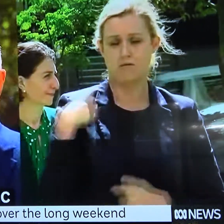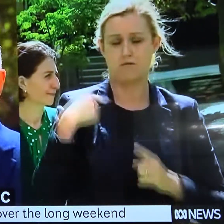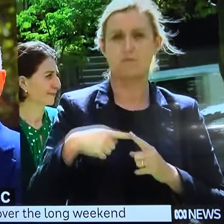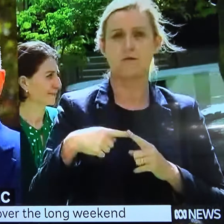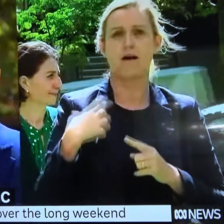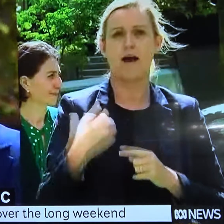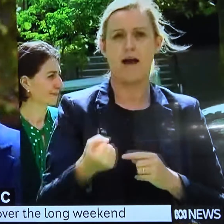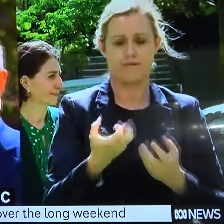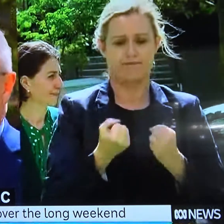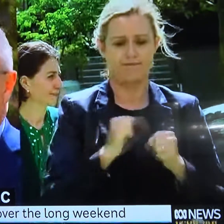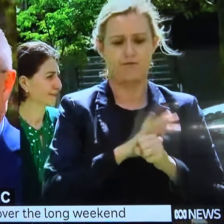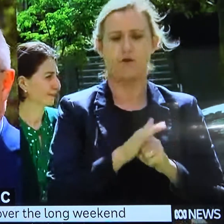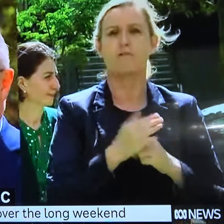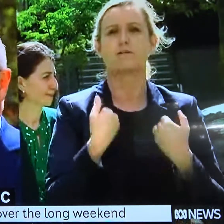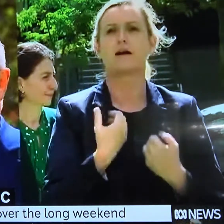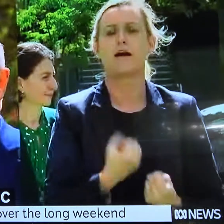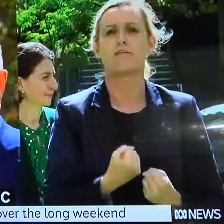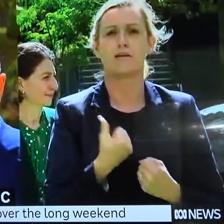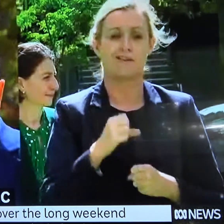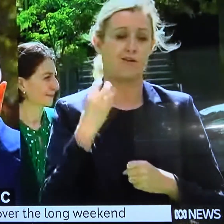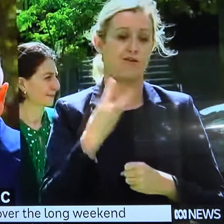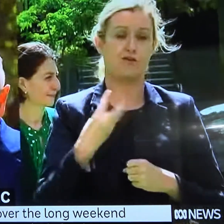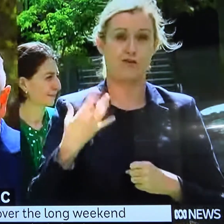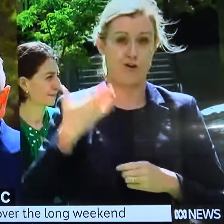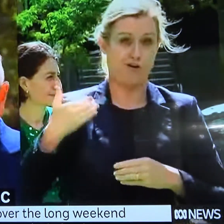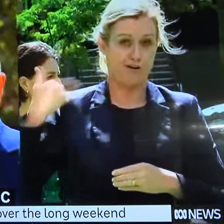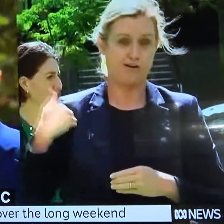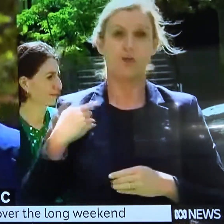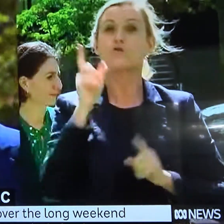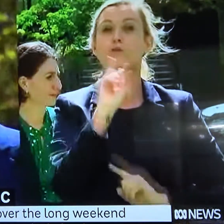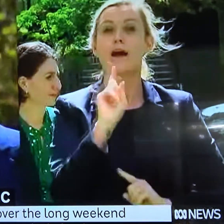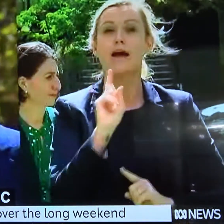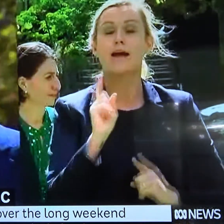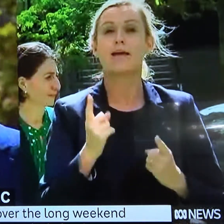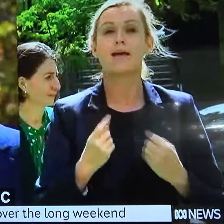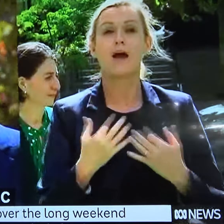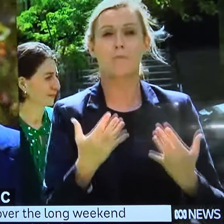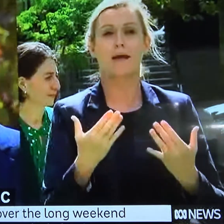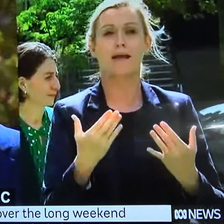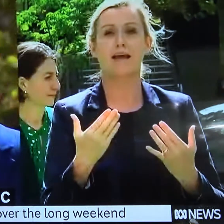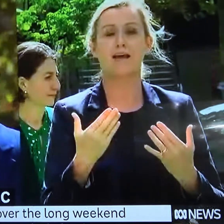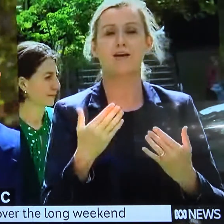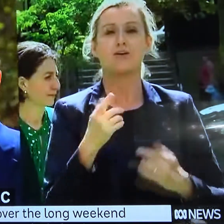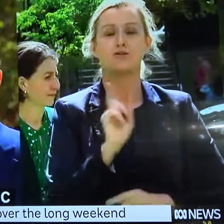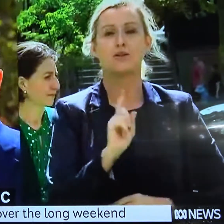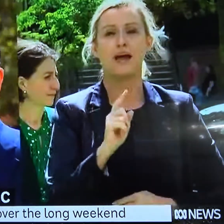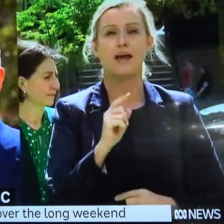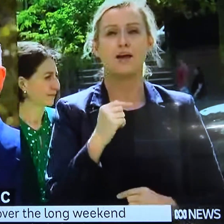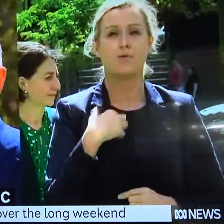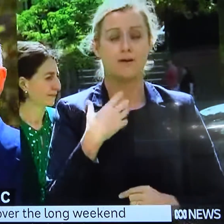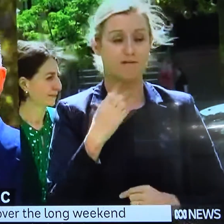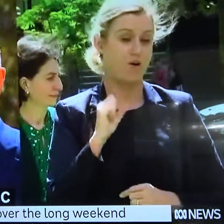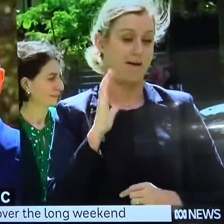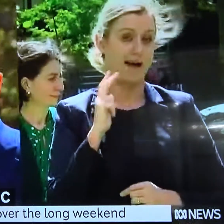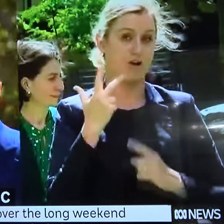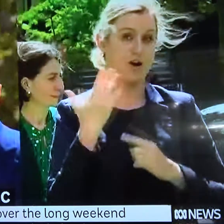day before. And the day before that, it was 39. Today, I'm very pleased to be able to say that we're smack in the middle of that. Today, as at